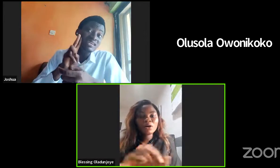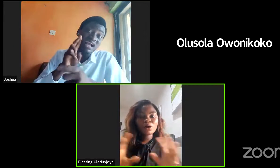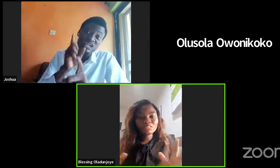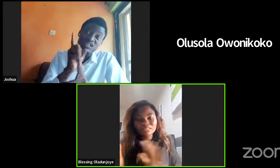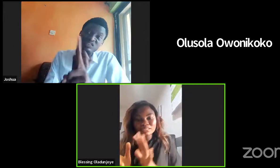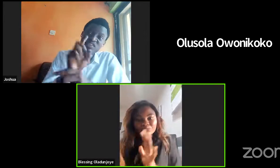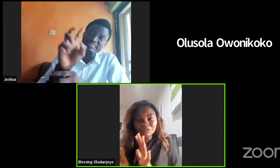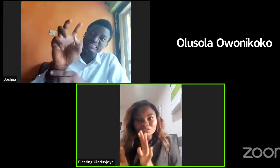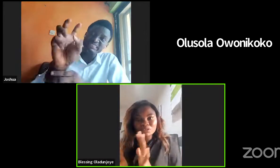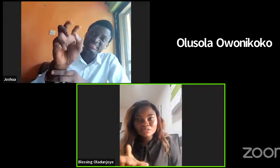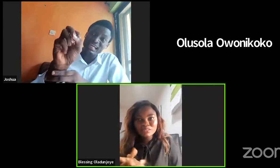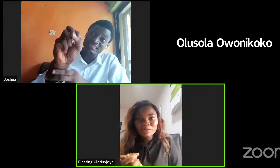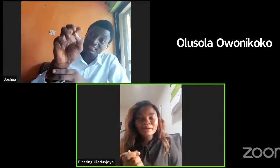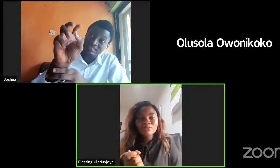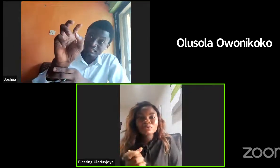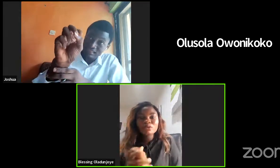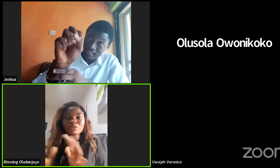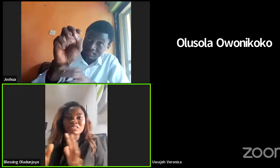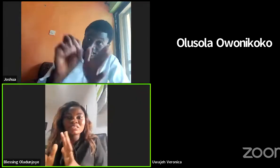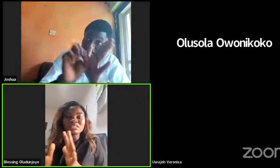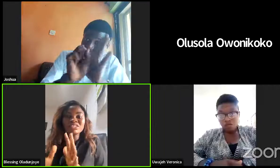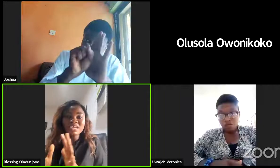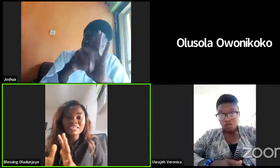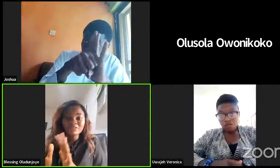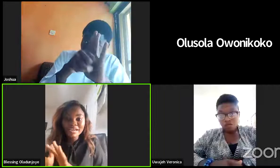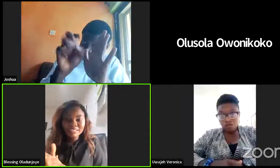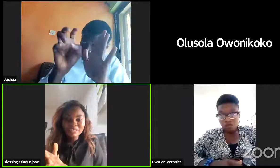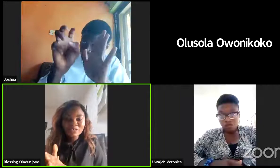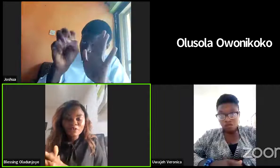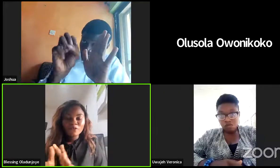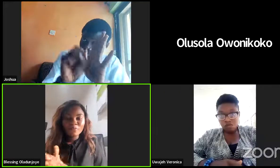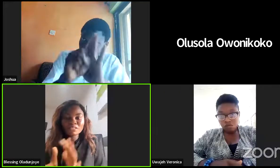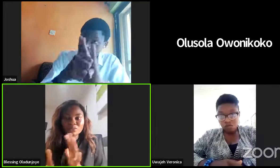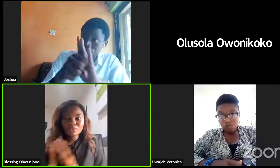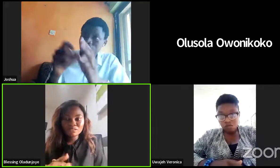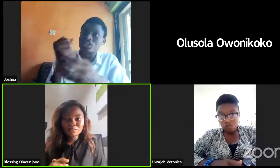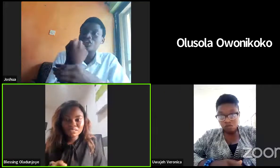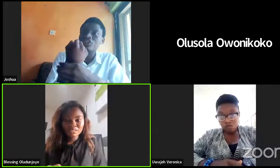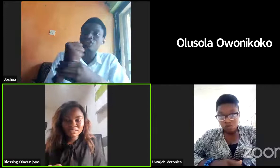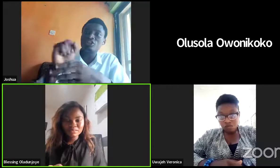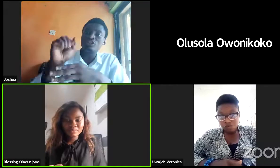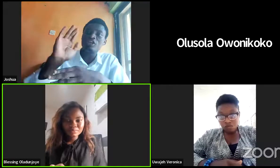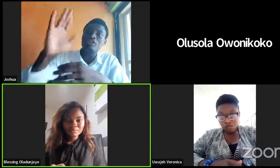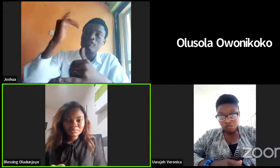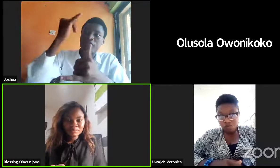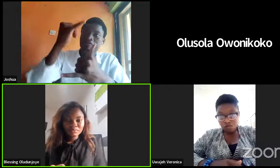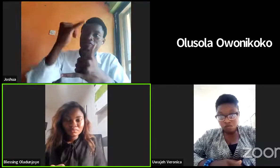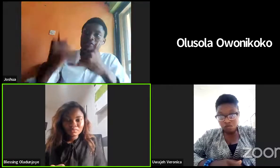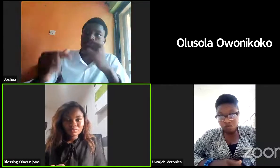about all the things that we've been discussing about closing the digital divide for persons with disabilities.